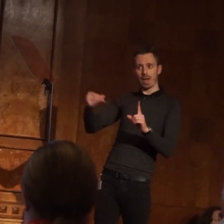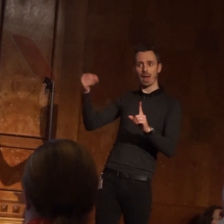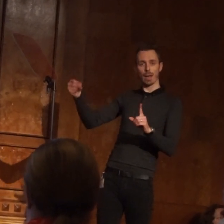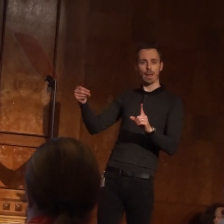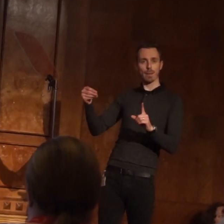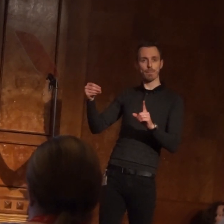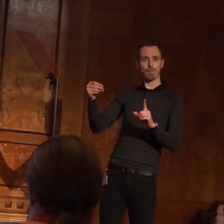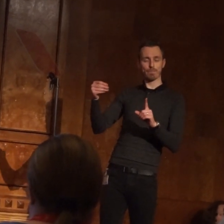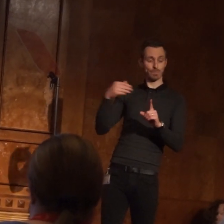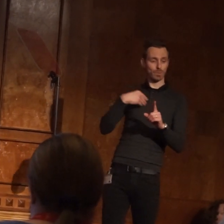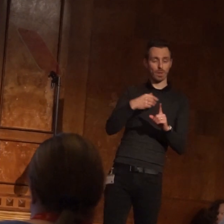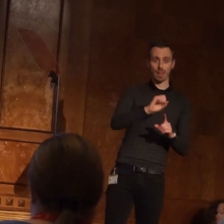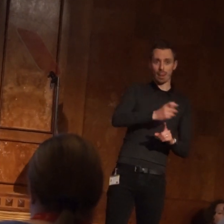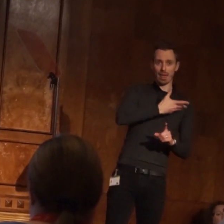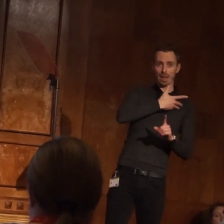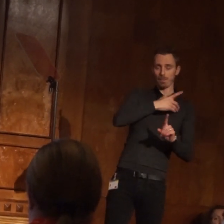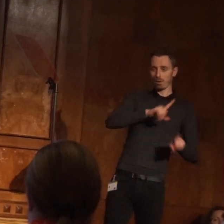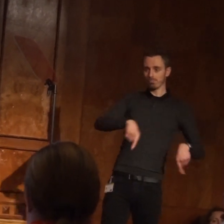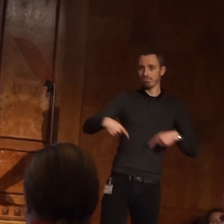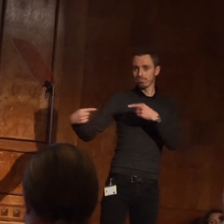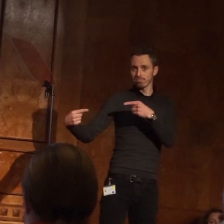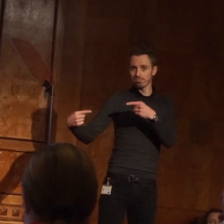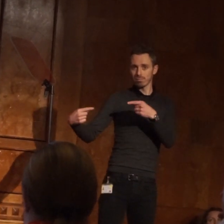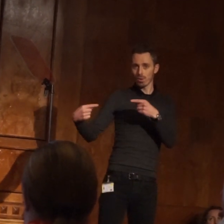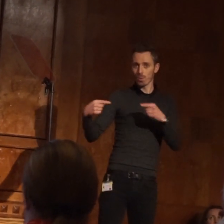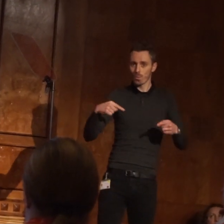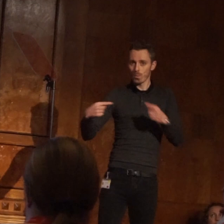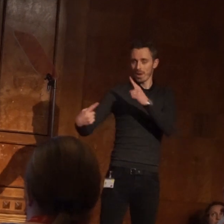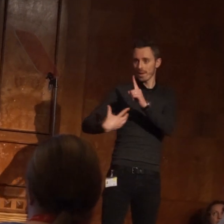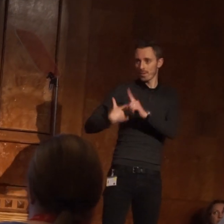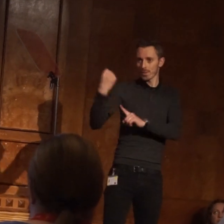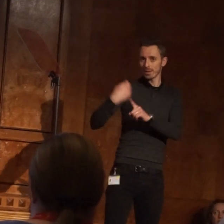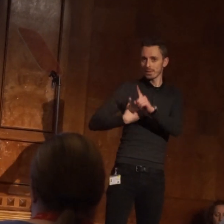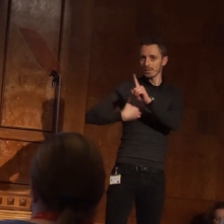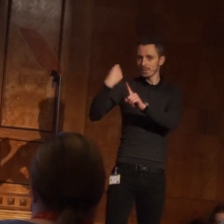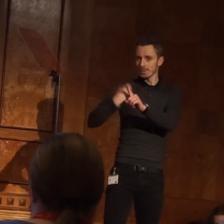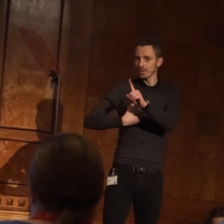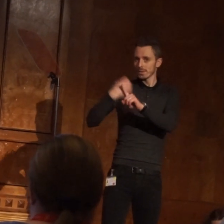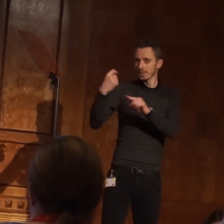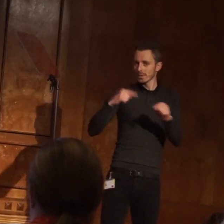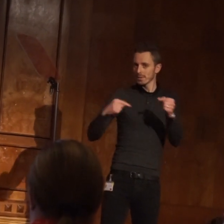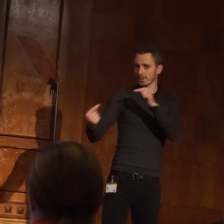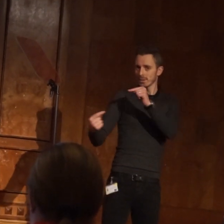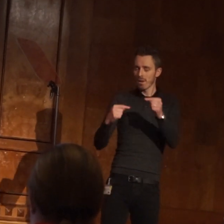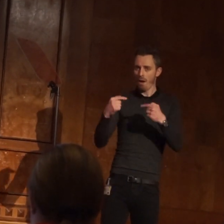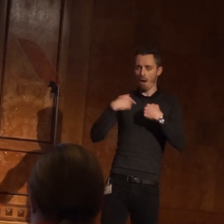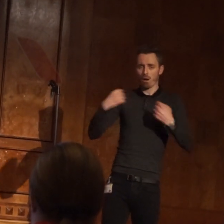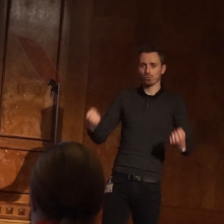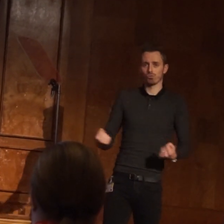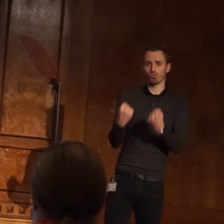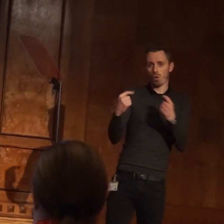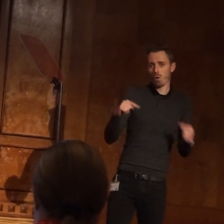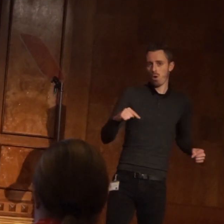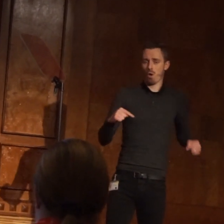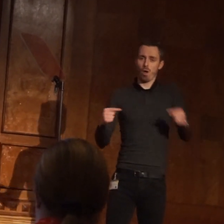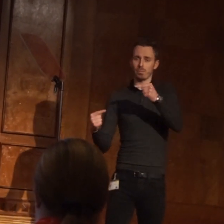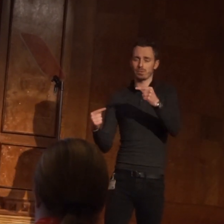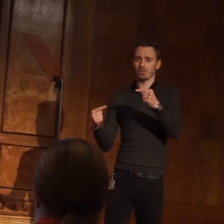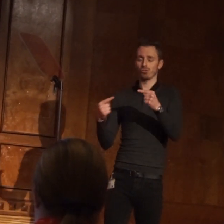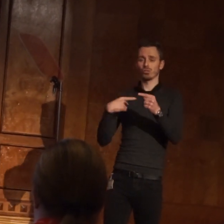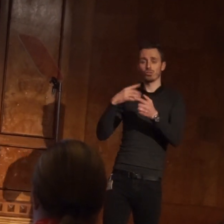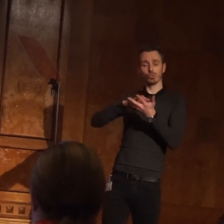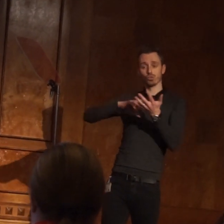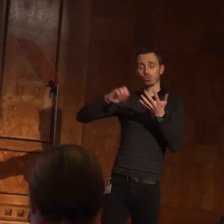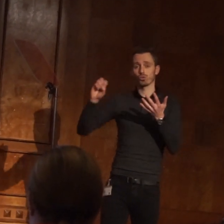to the Tories' DWP regime. Our strong opposition forced the government to scrap the 55p a minute